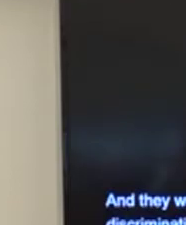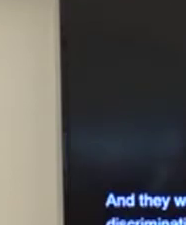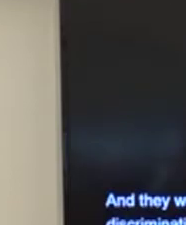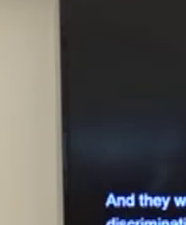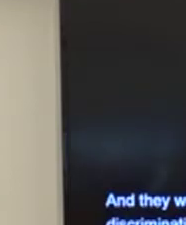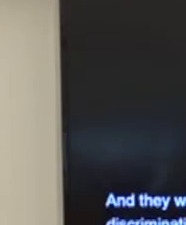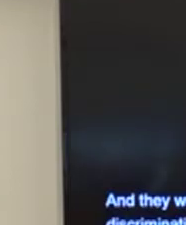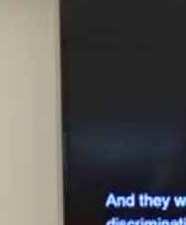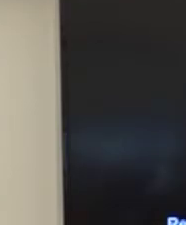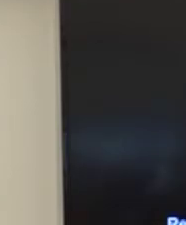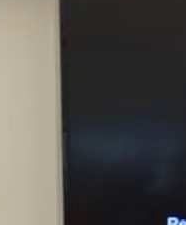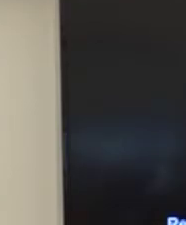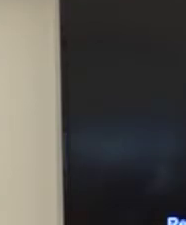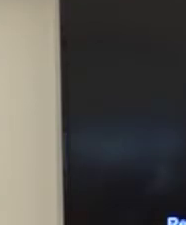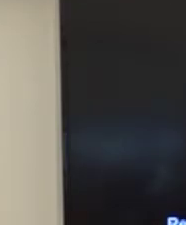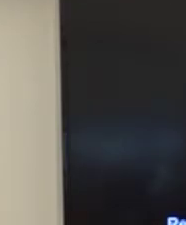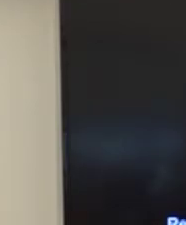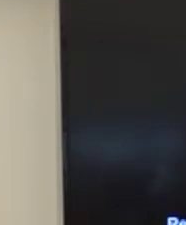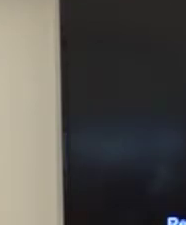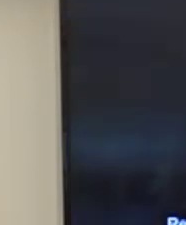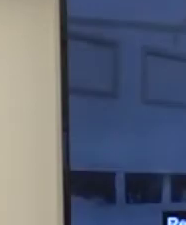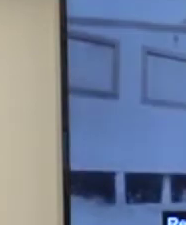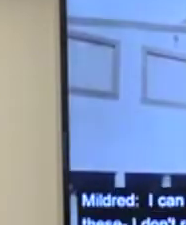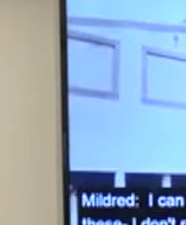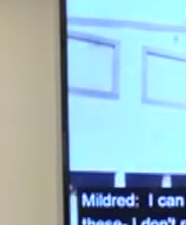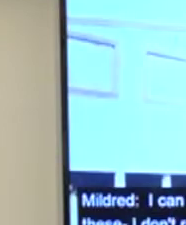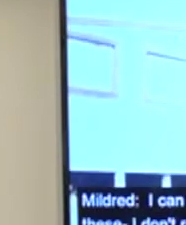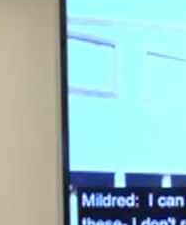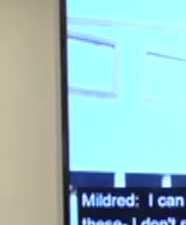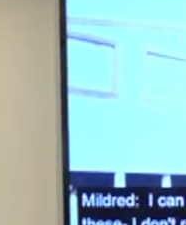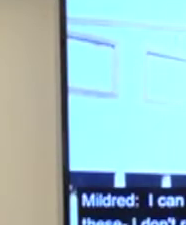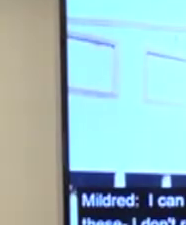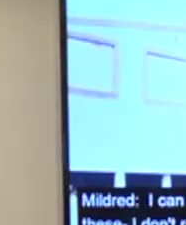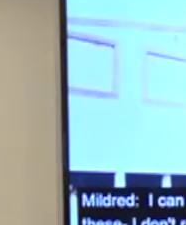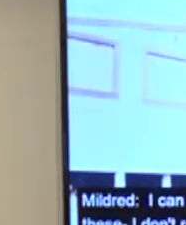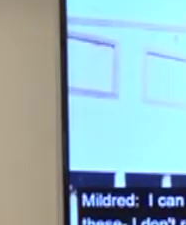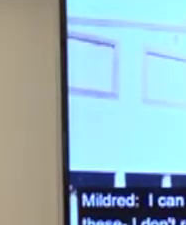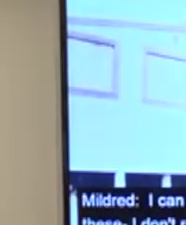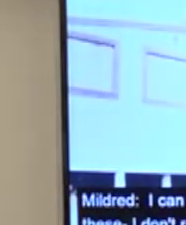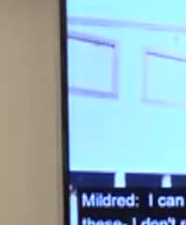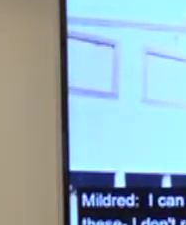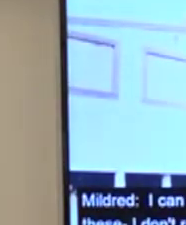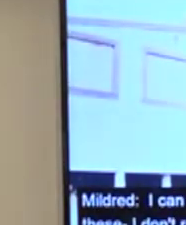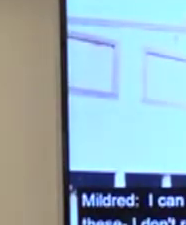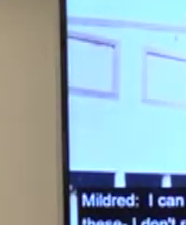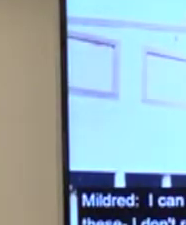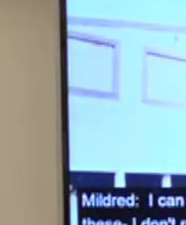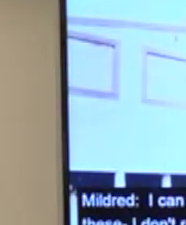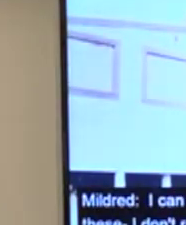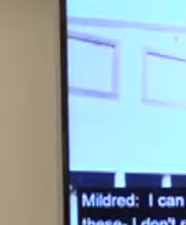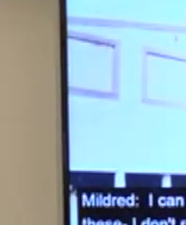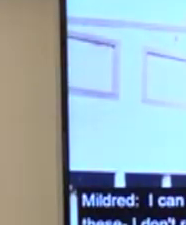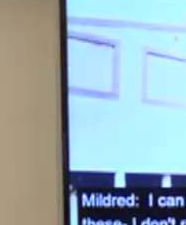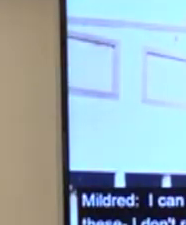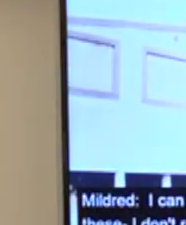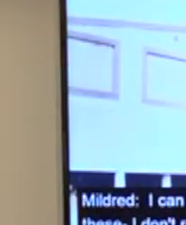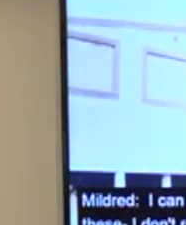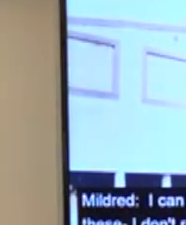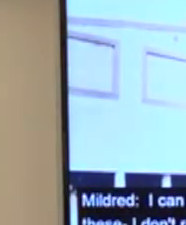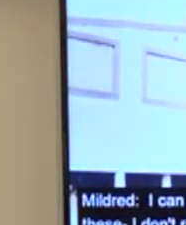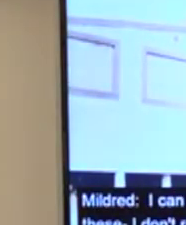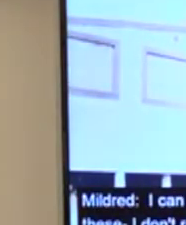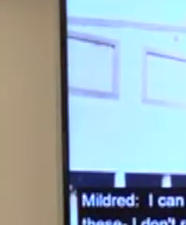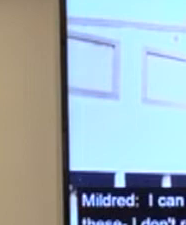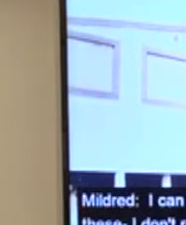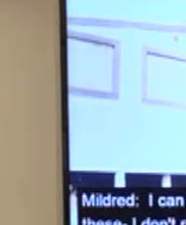were inferior in any way. Respected members of the community. I can remember going in the store, and there would be these, I don't remember